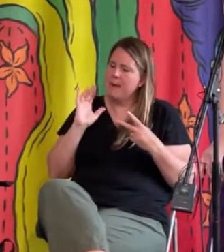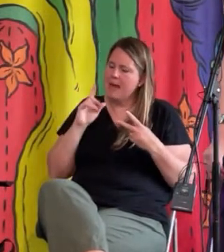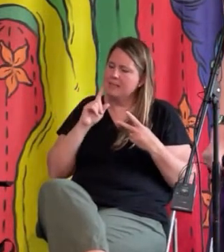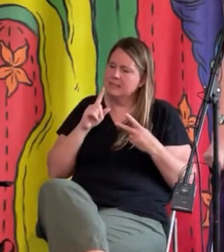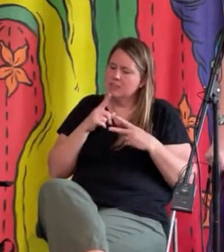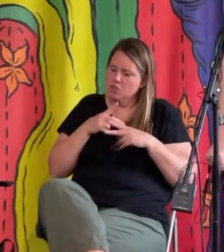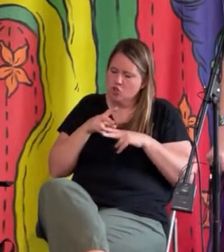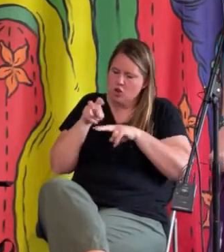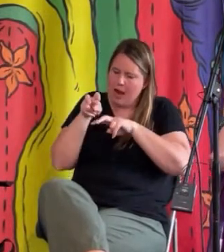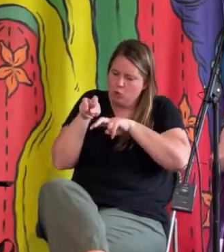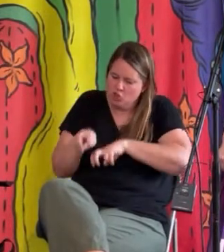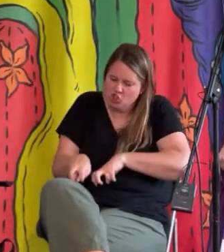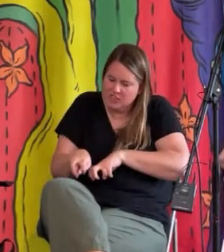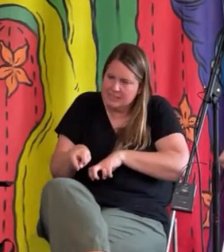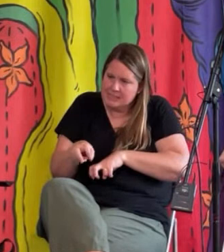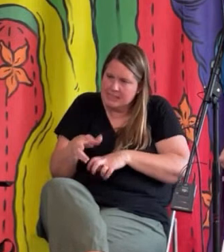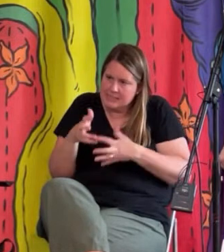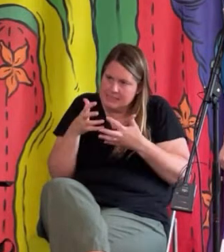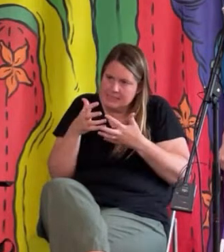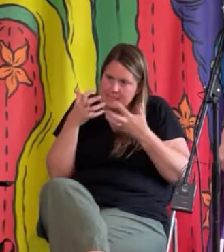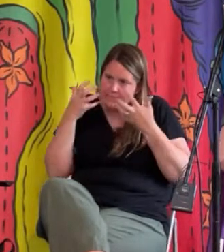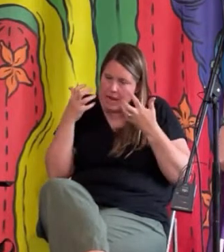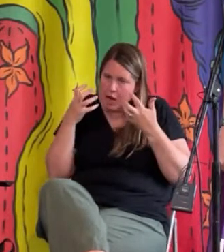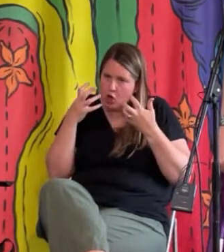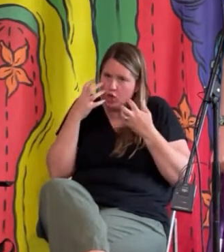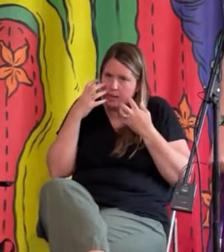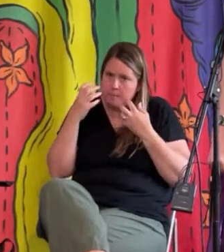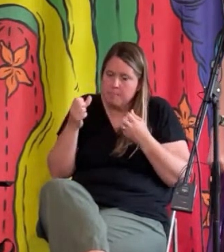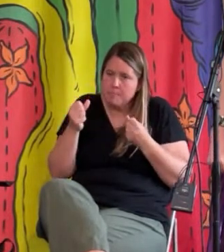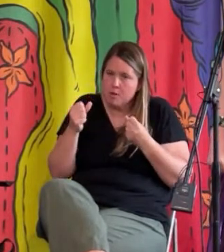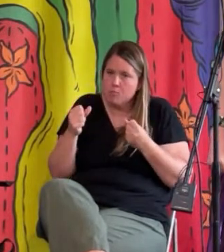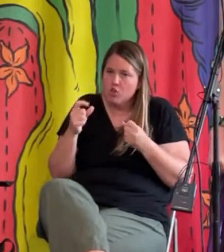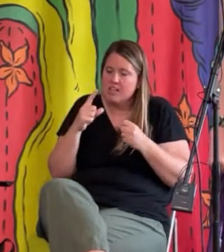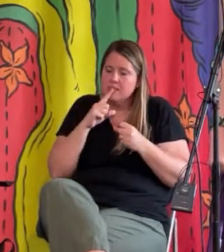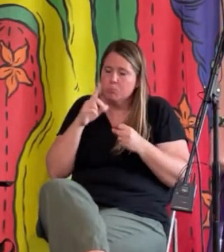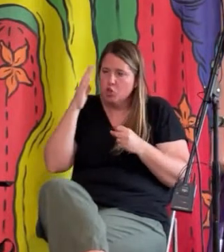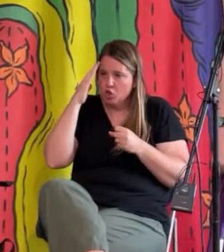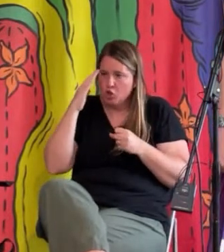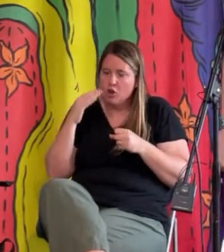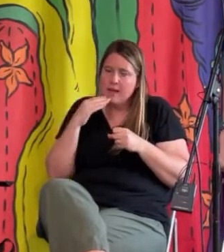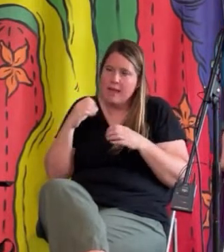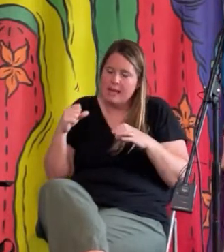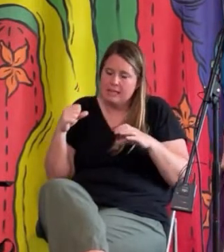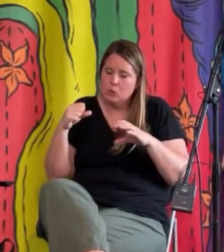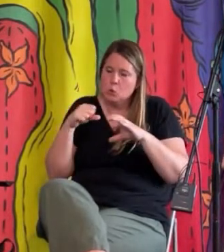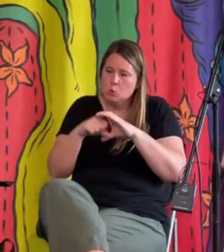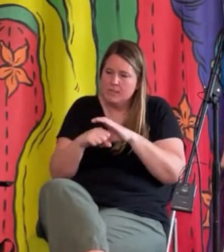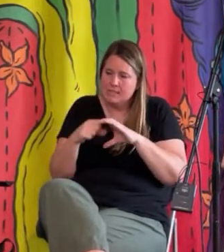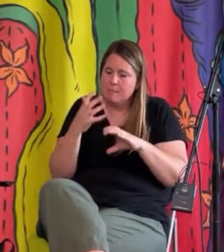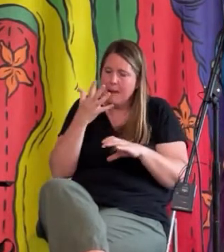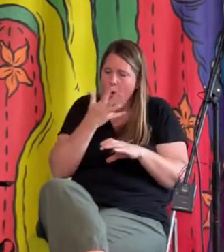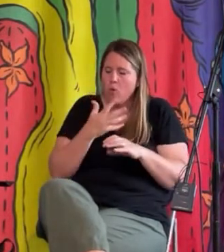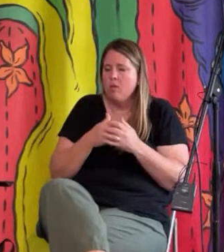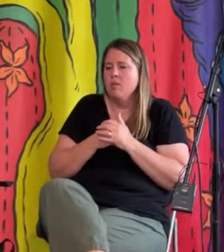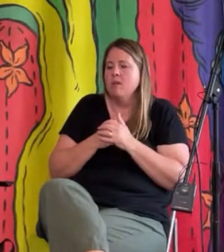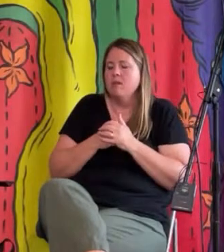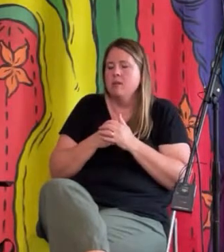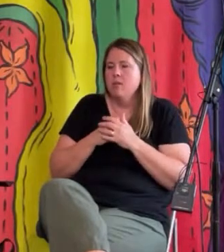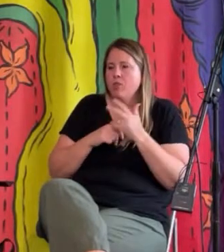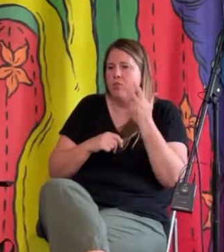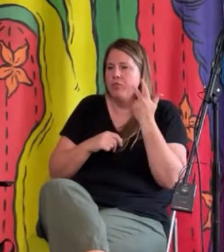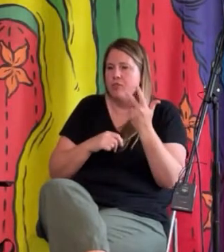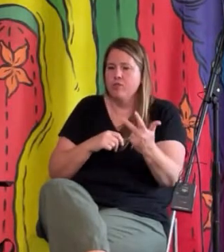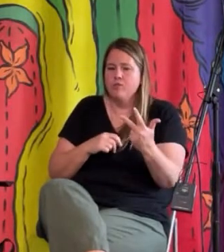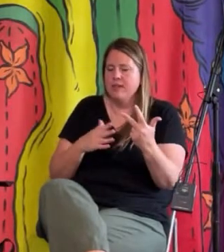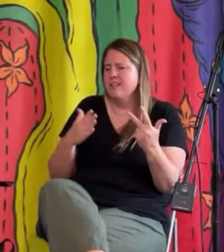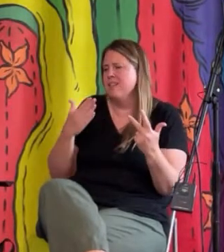tiger and memory is the act of putting your head in its mouth? Three, thank you for